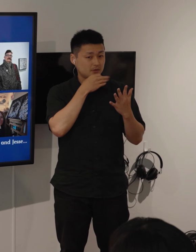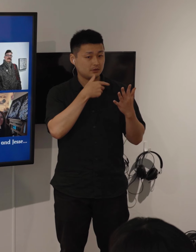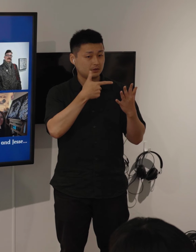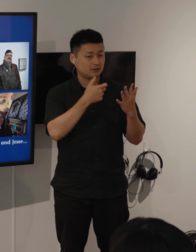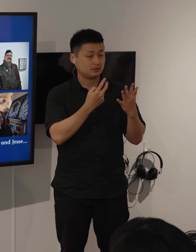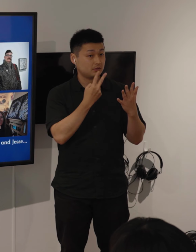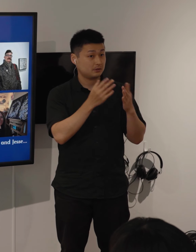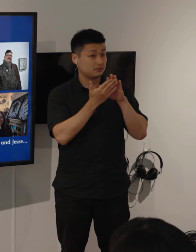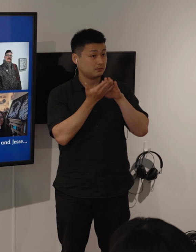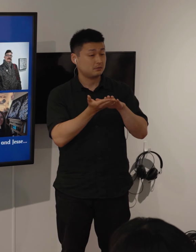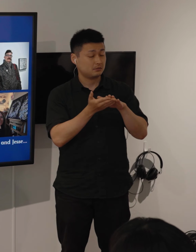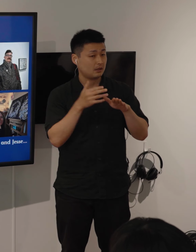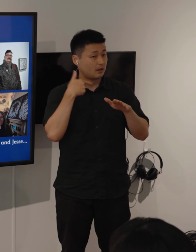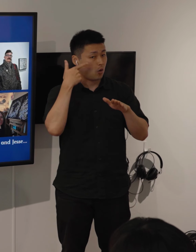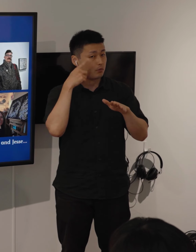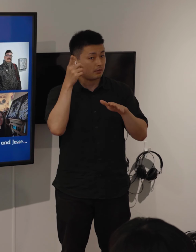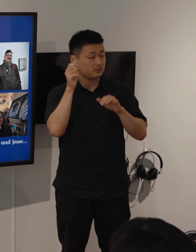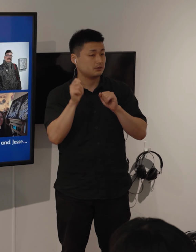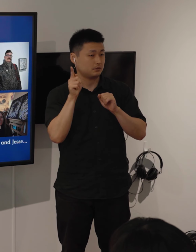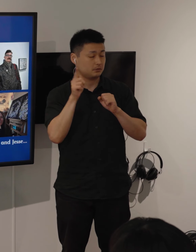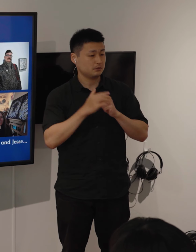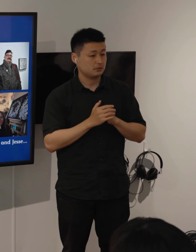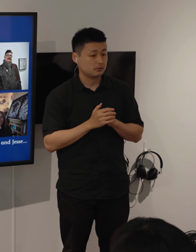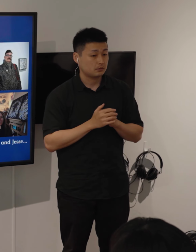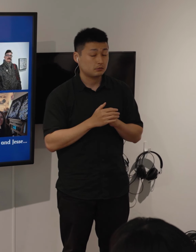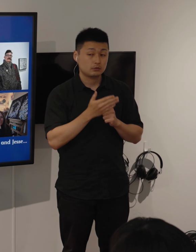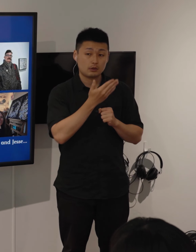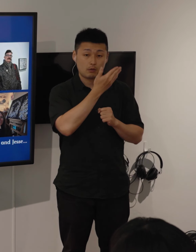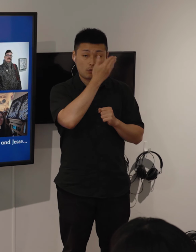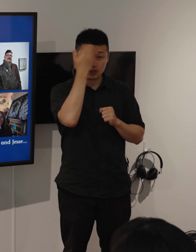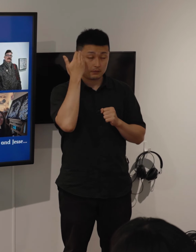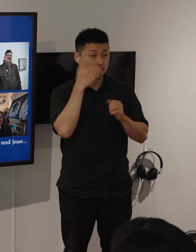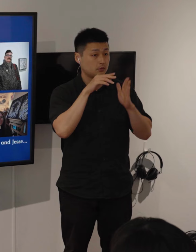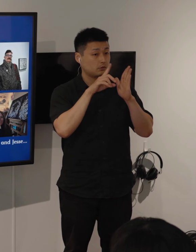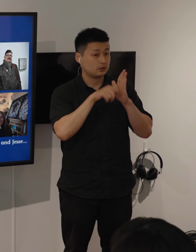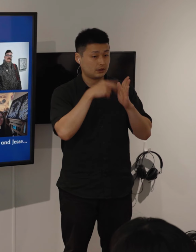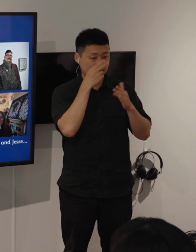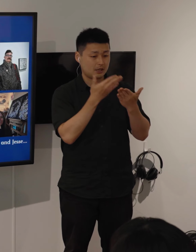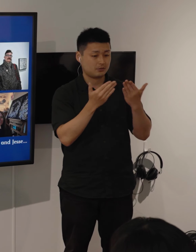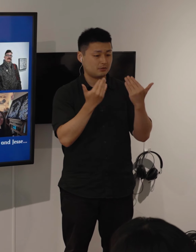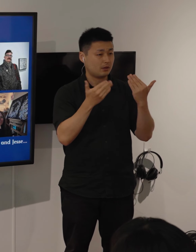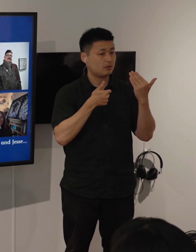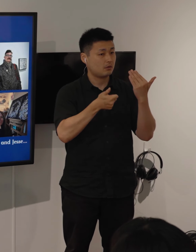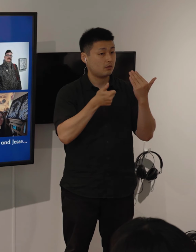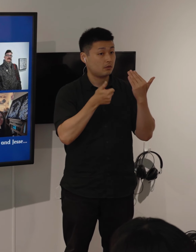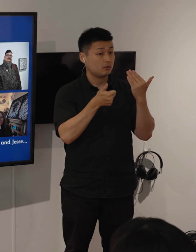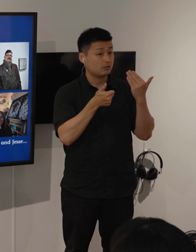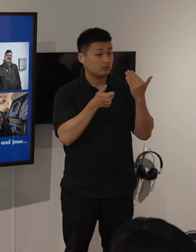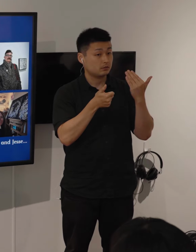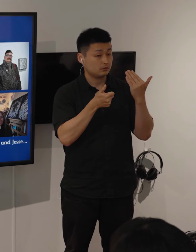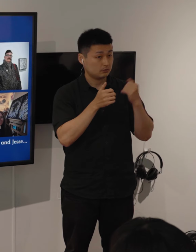London, and he did go to art school when he was younger, but he did fashion, print, textile design.